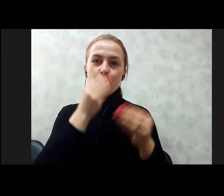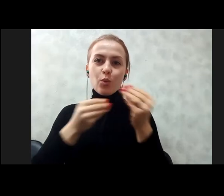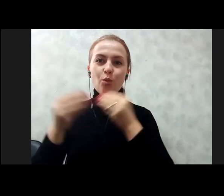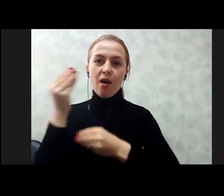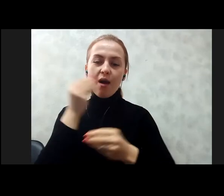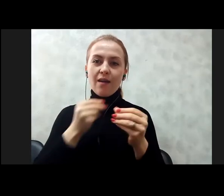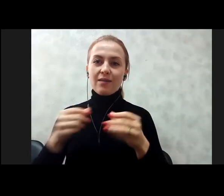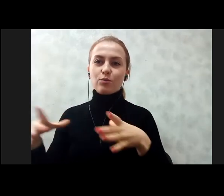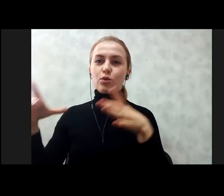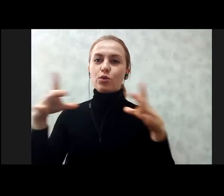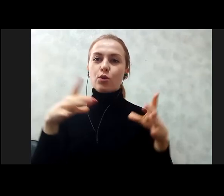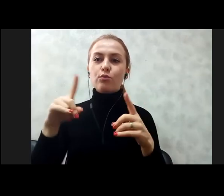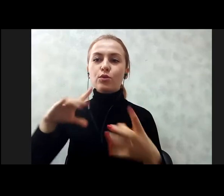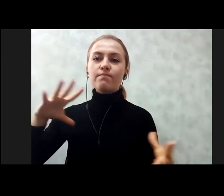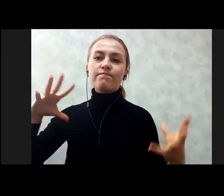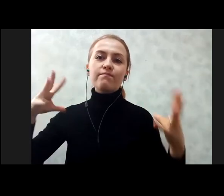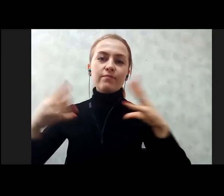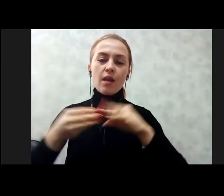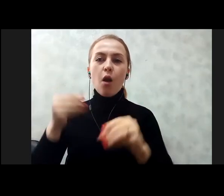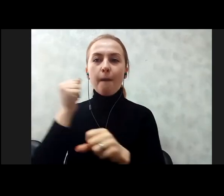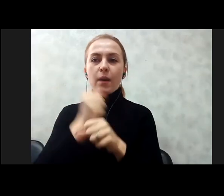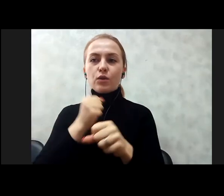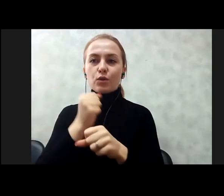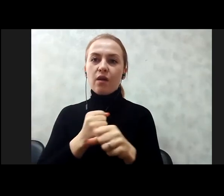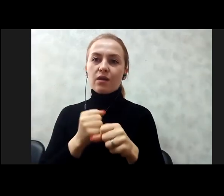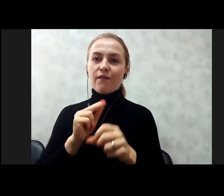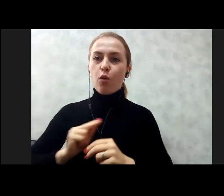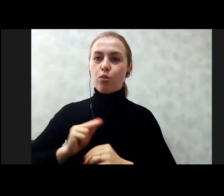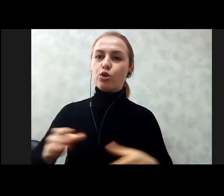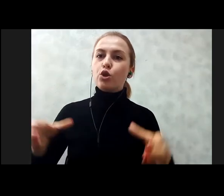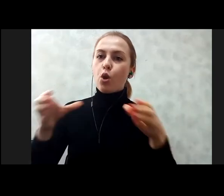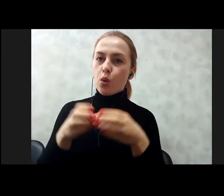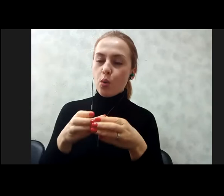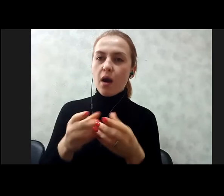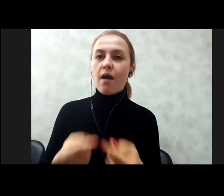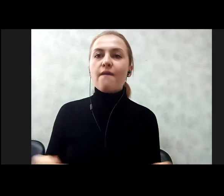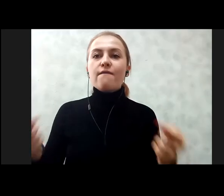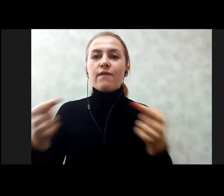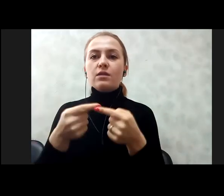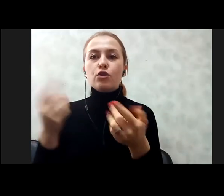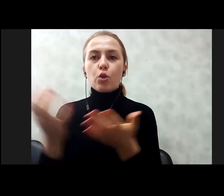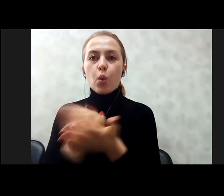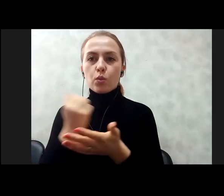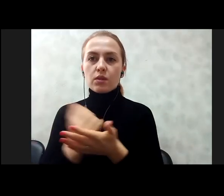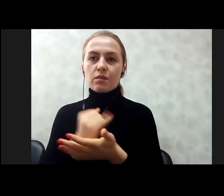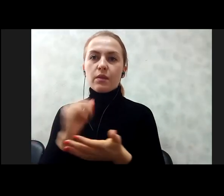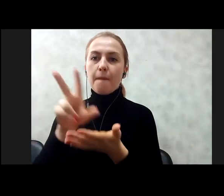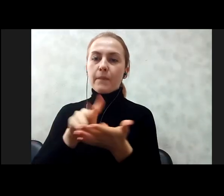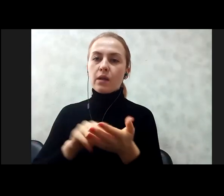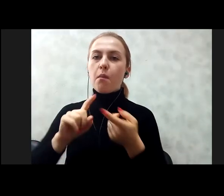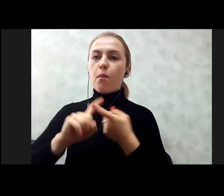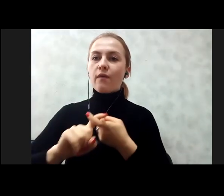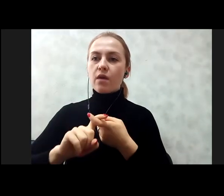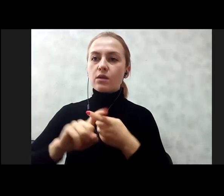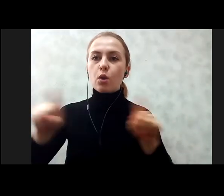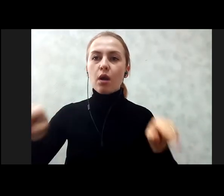of 2020 to summarize our achievements and shortcomings, challenges related